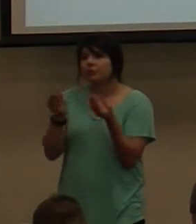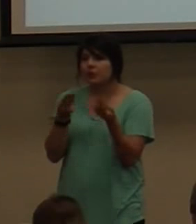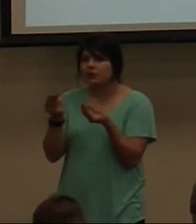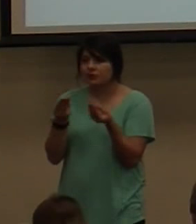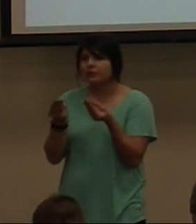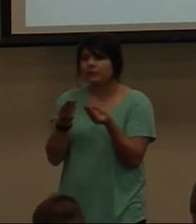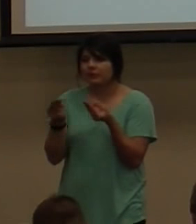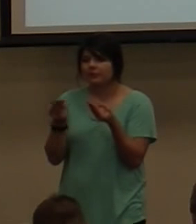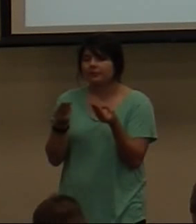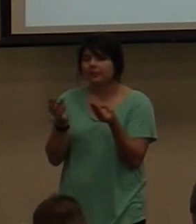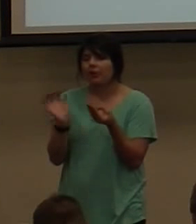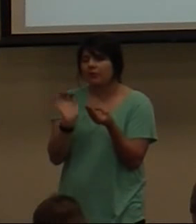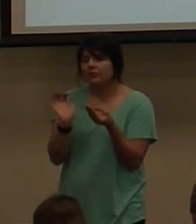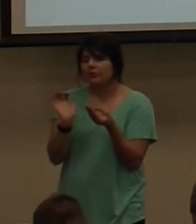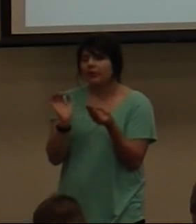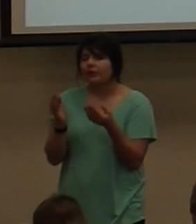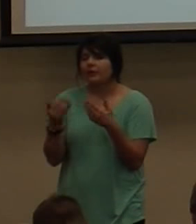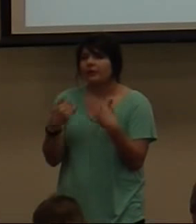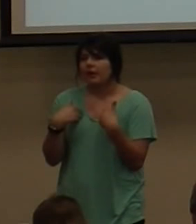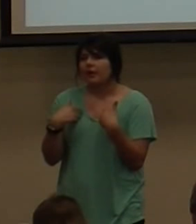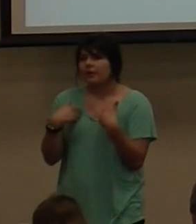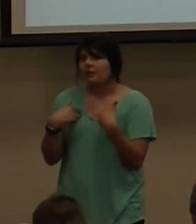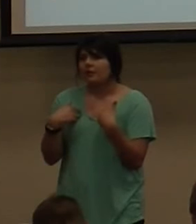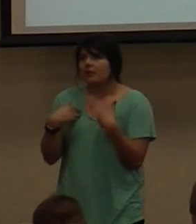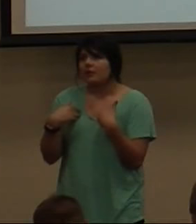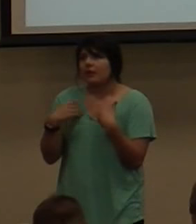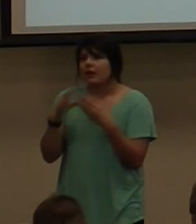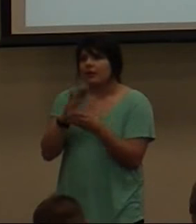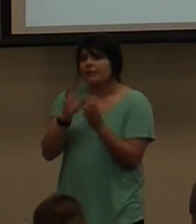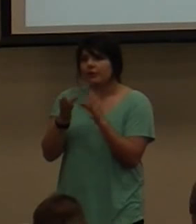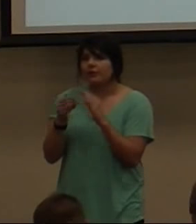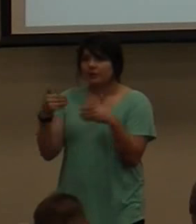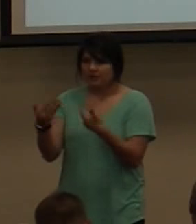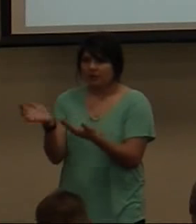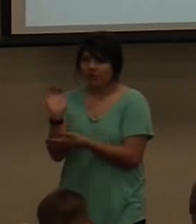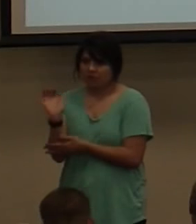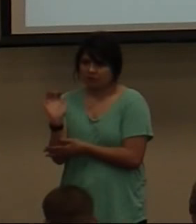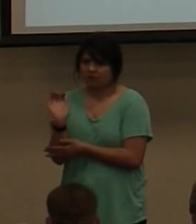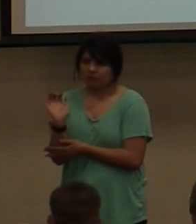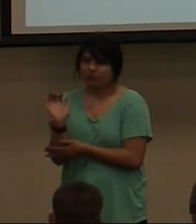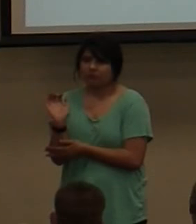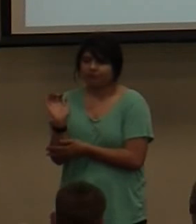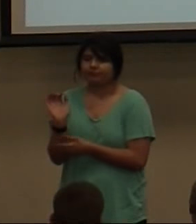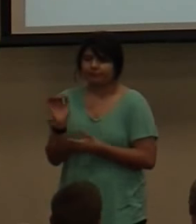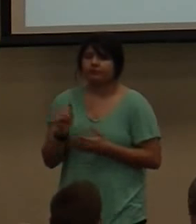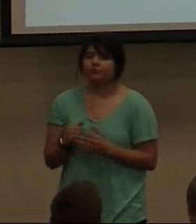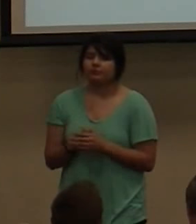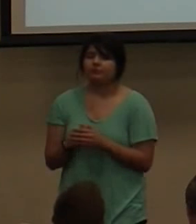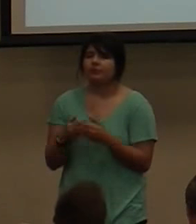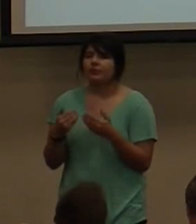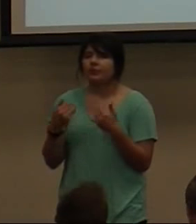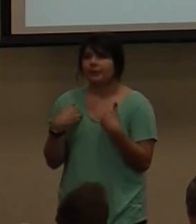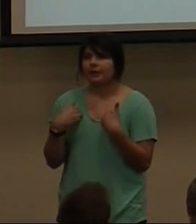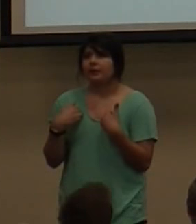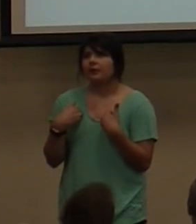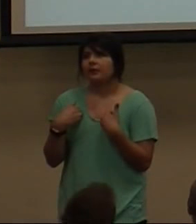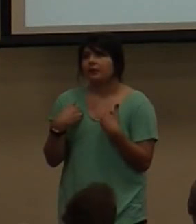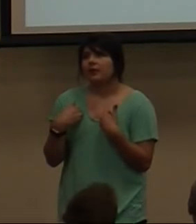come members of the church in other congregations as well. We have